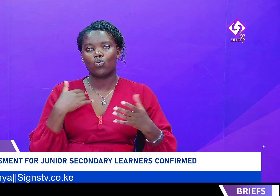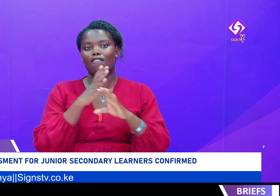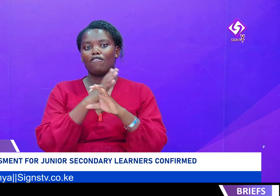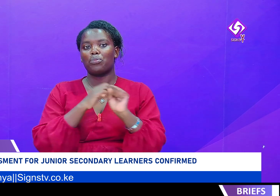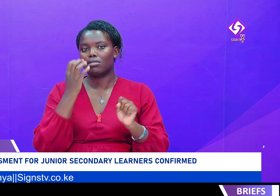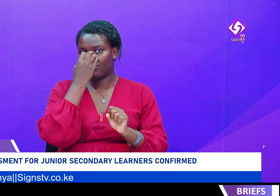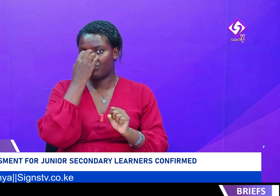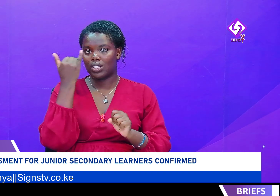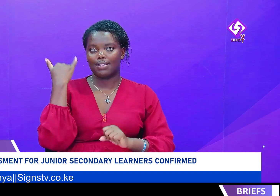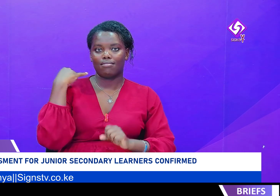other news,